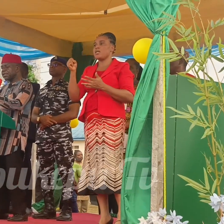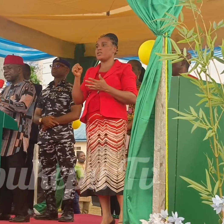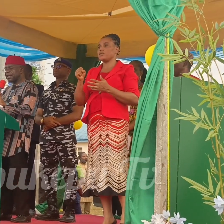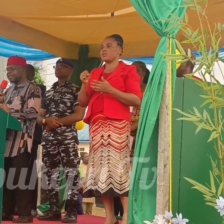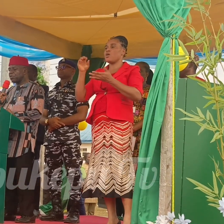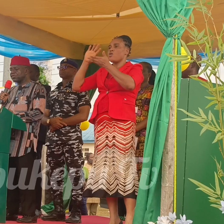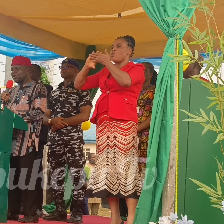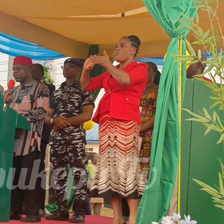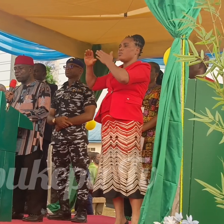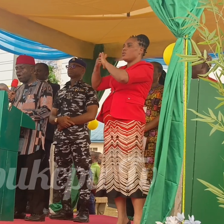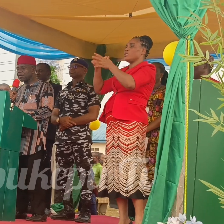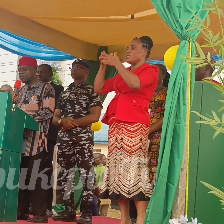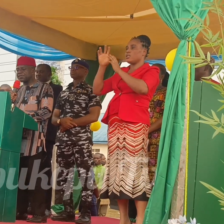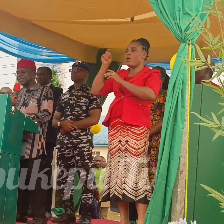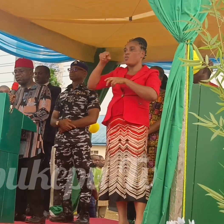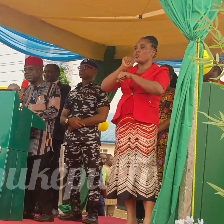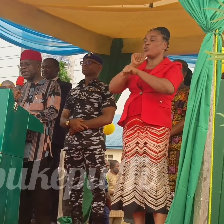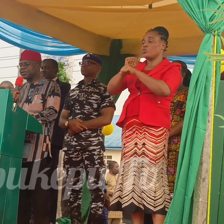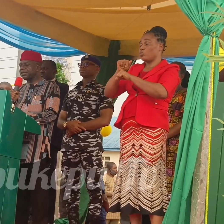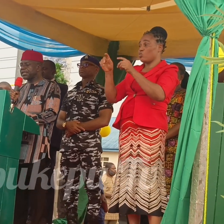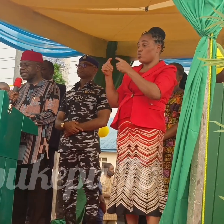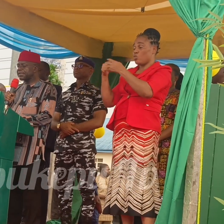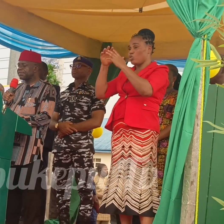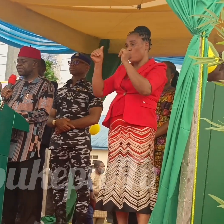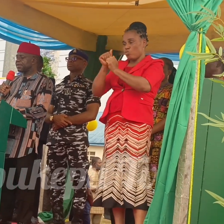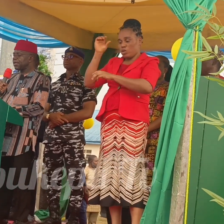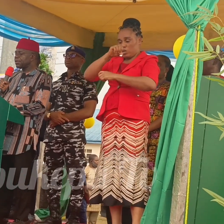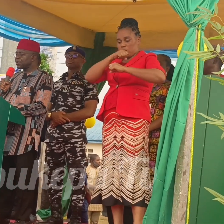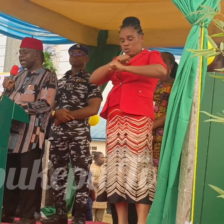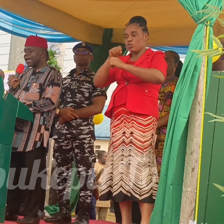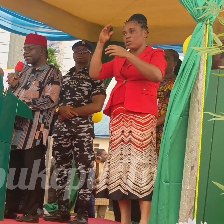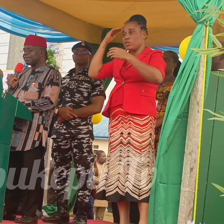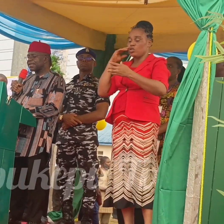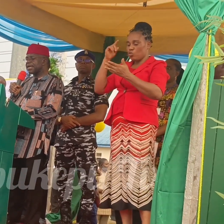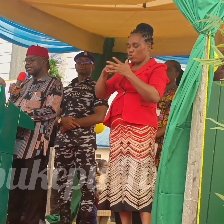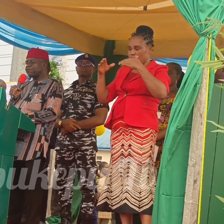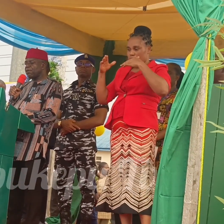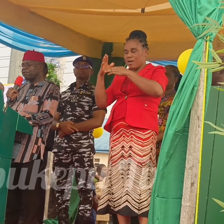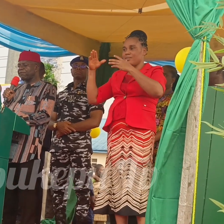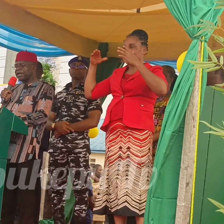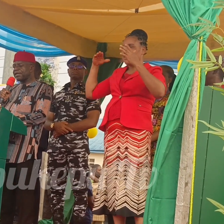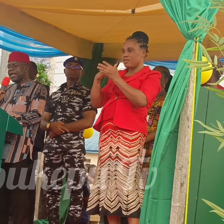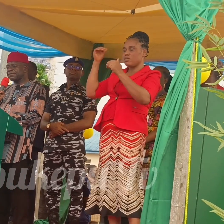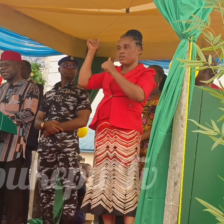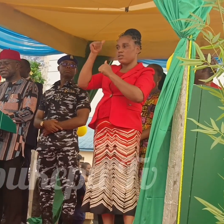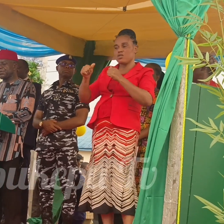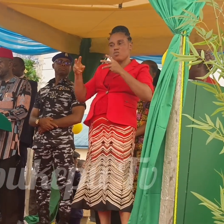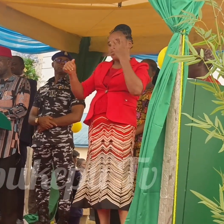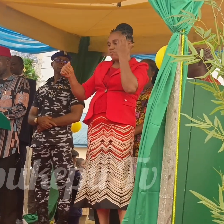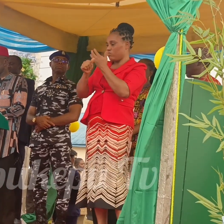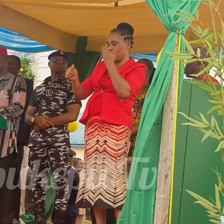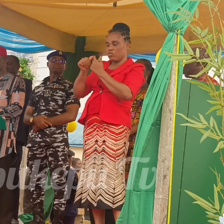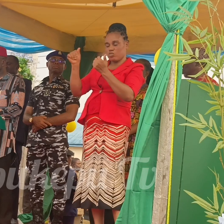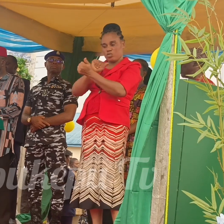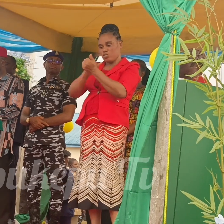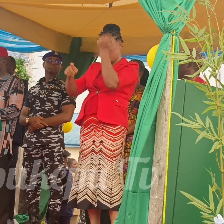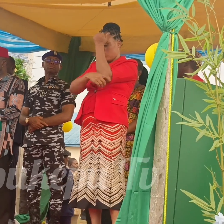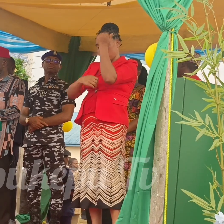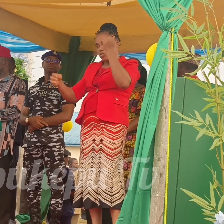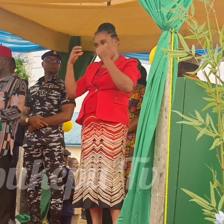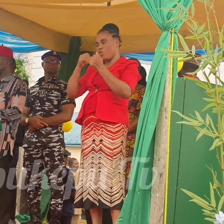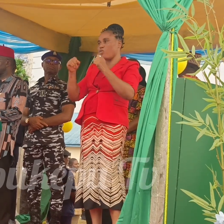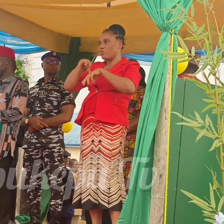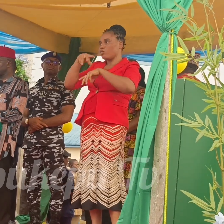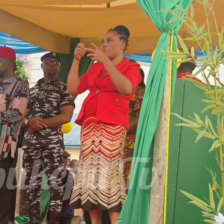Community leaders must also work closely with security agents to guard against any form of vandalization of critical supply